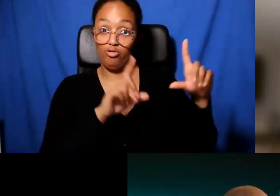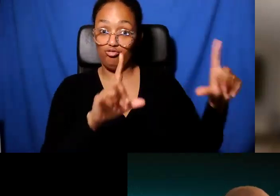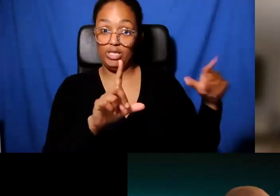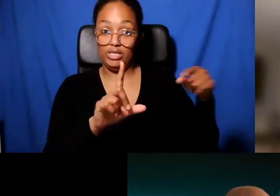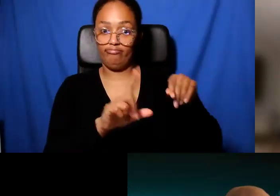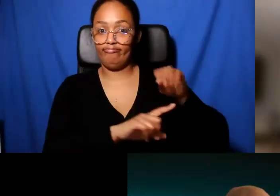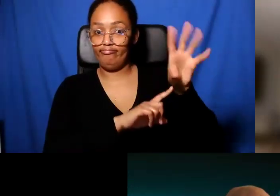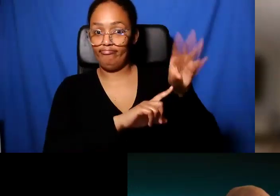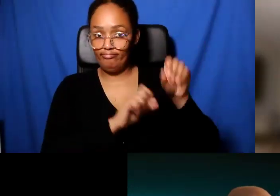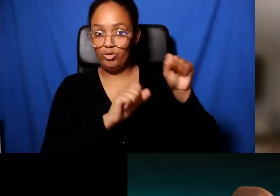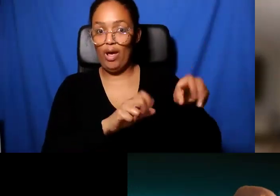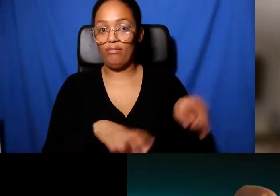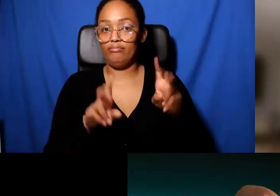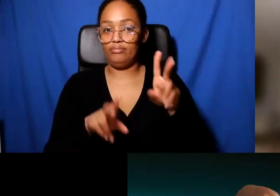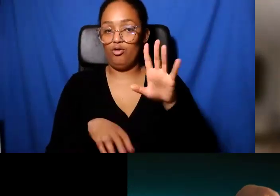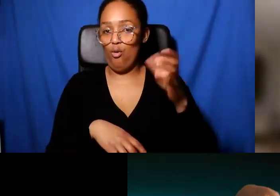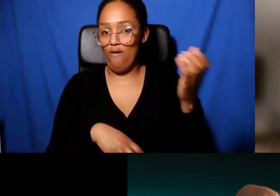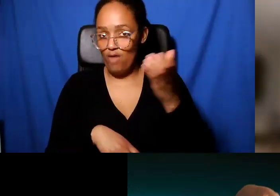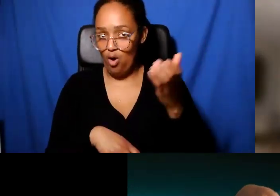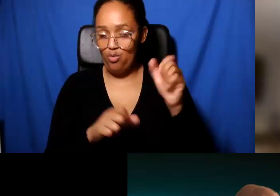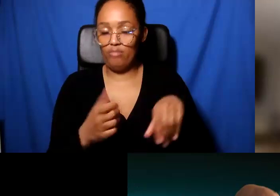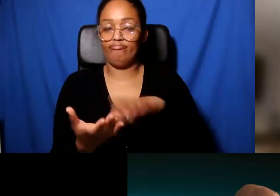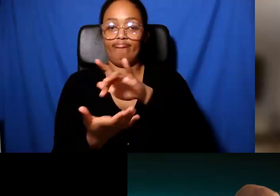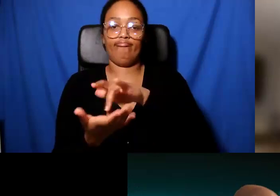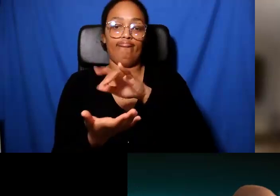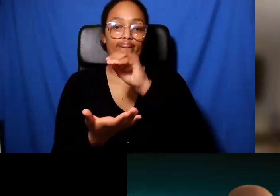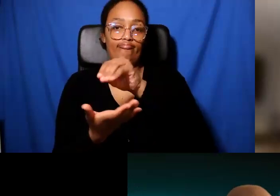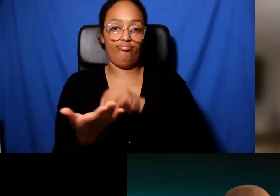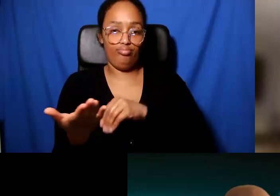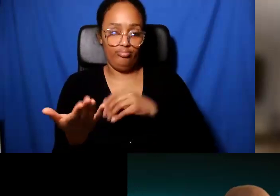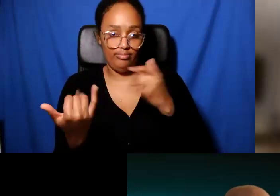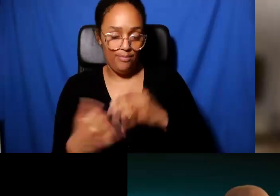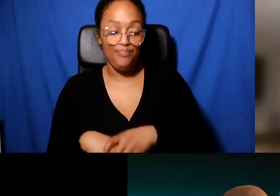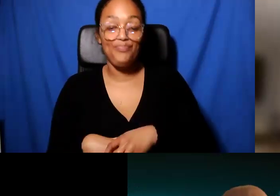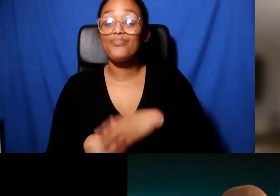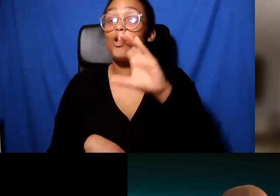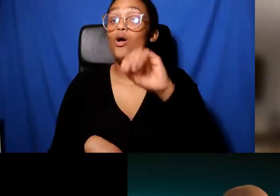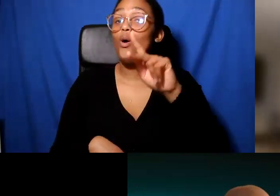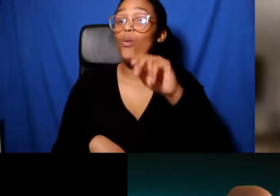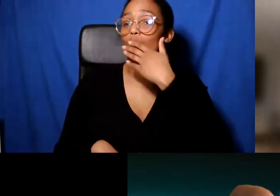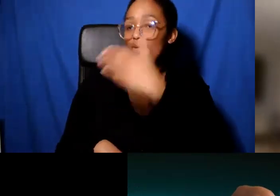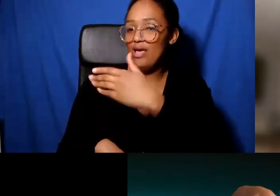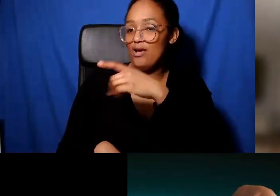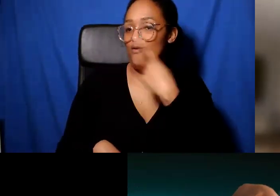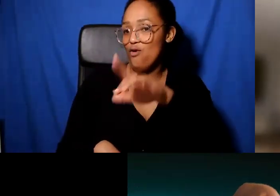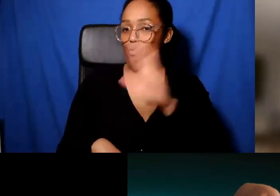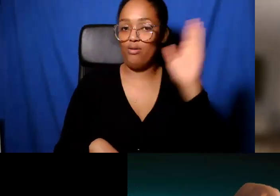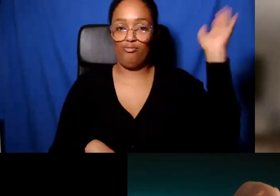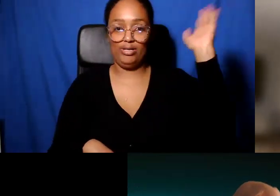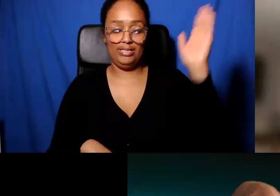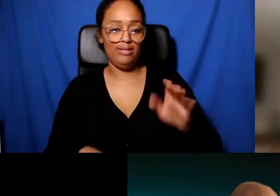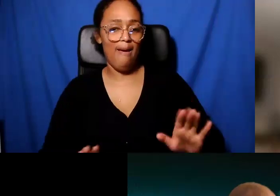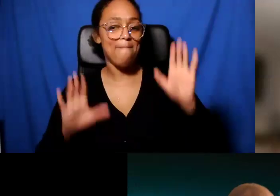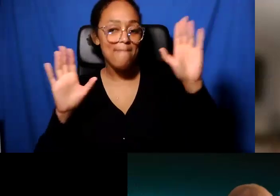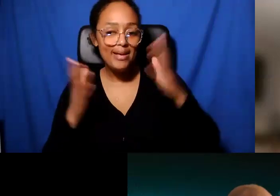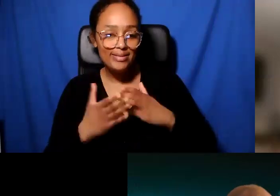feedback. Coco, thank you so much. I think this has been amazing. We've had some wonderfully positive things in the chat for you